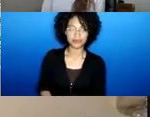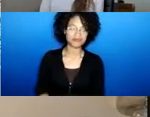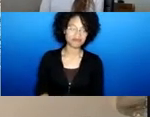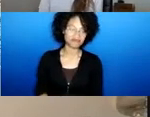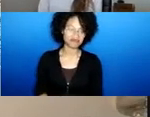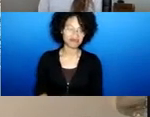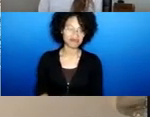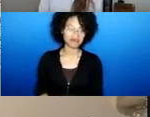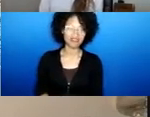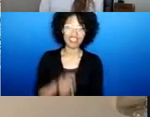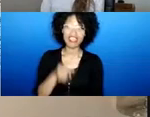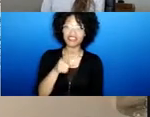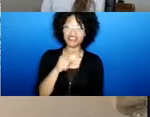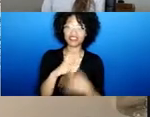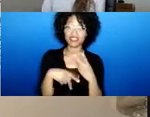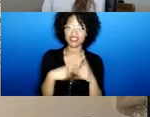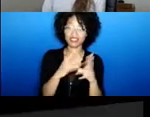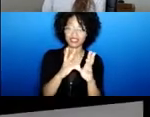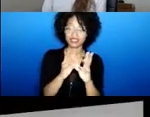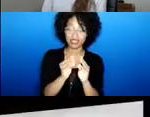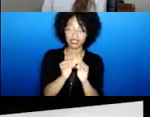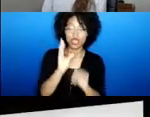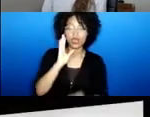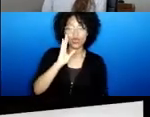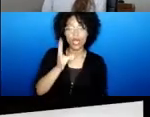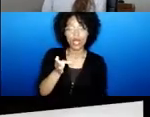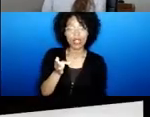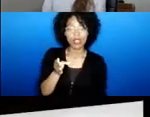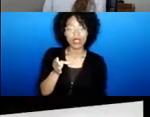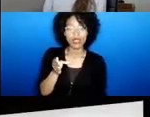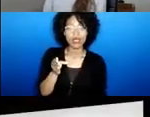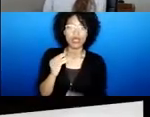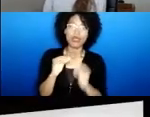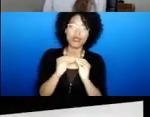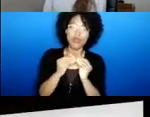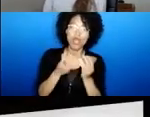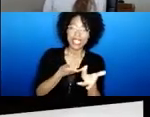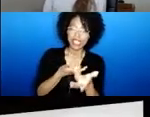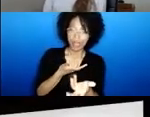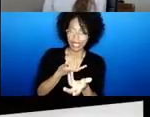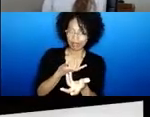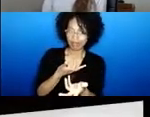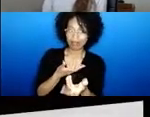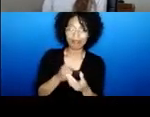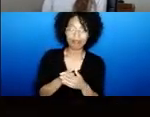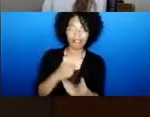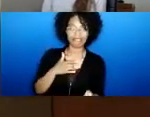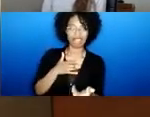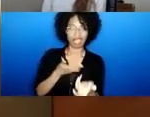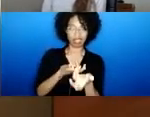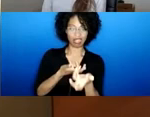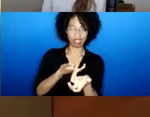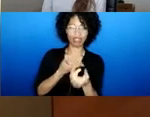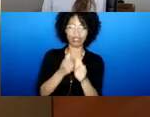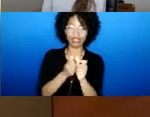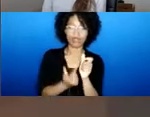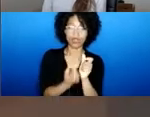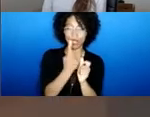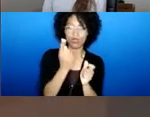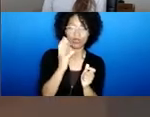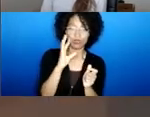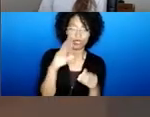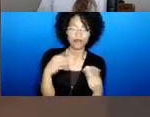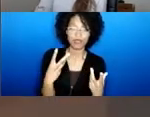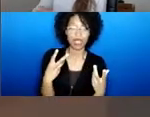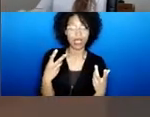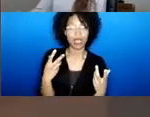This type of session is going to be a more interactive session feel. Everyone will have the ability to turn